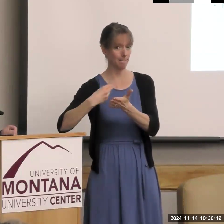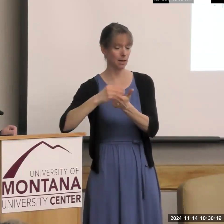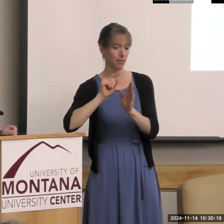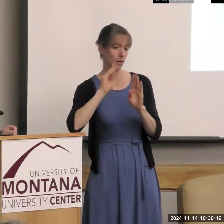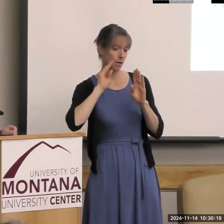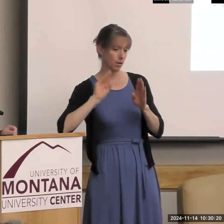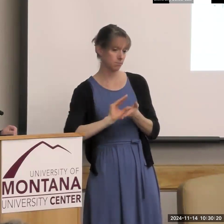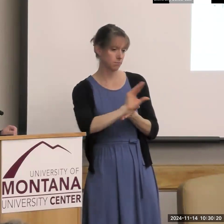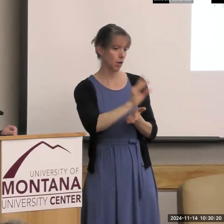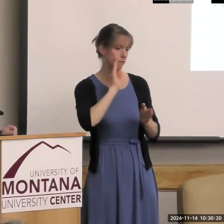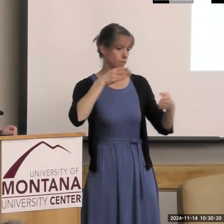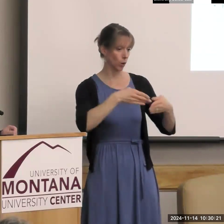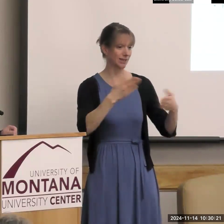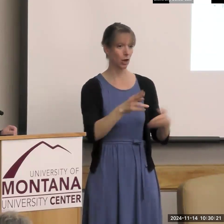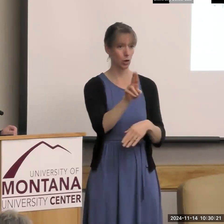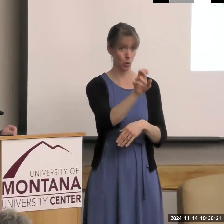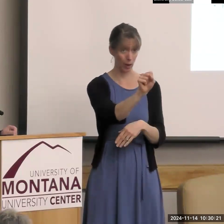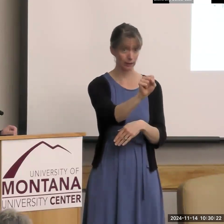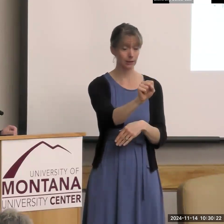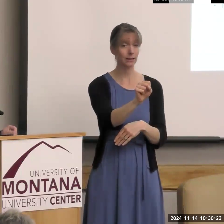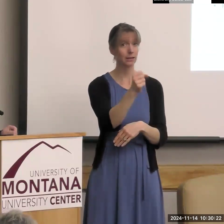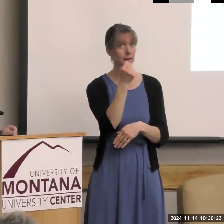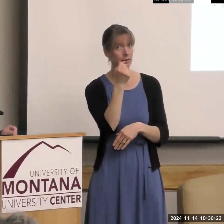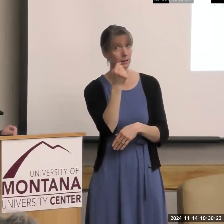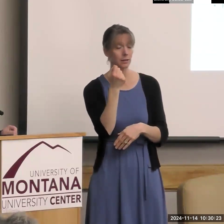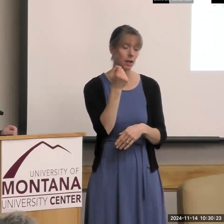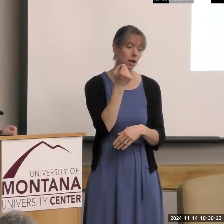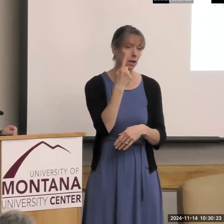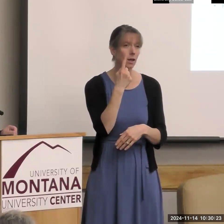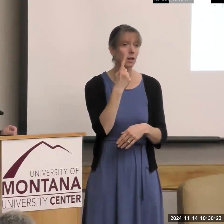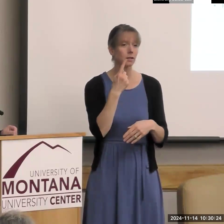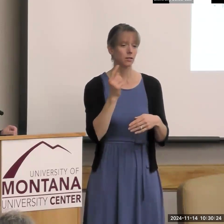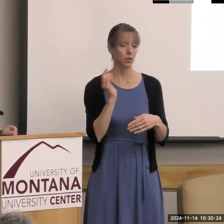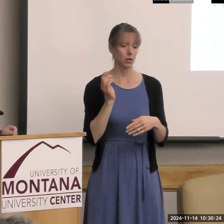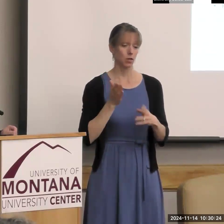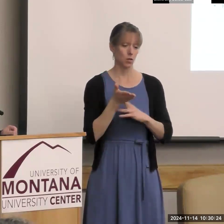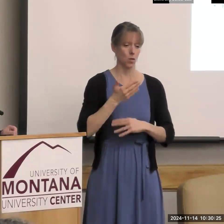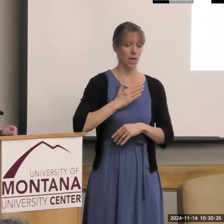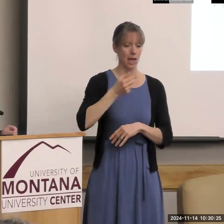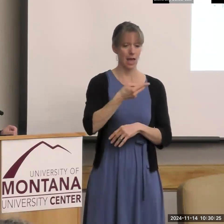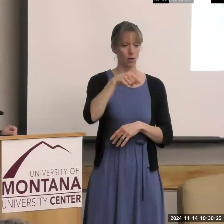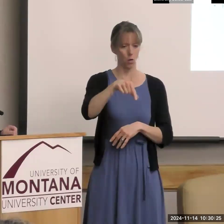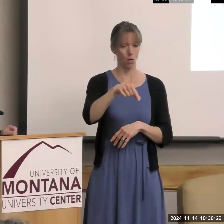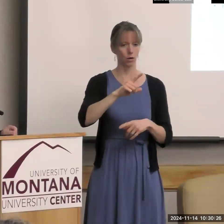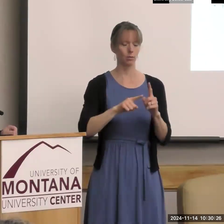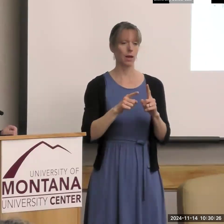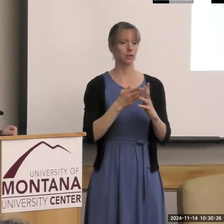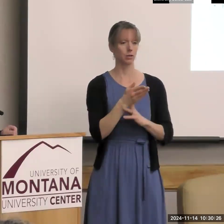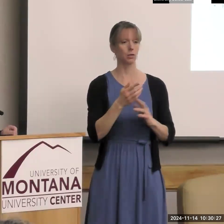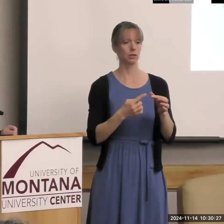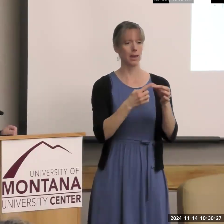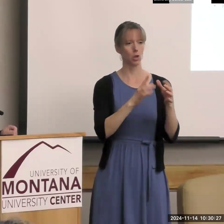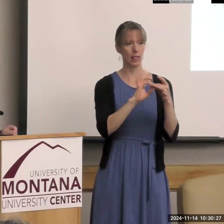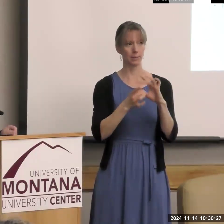on the U.S. And so while it goes through our headquarters, it's administered through Special Olympics North